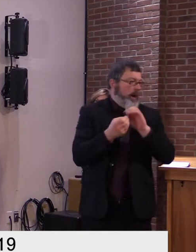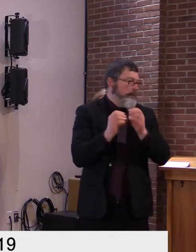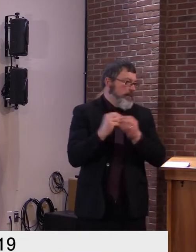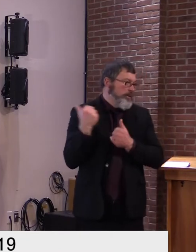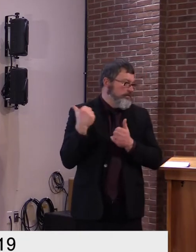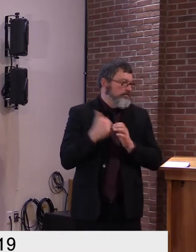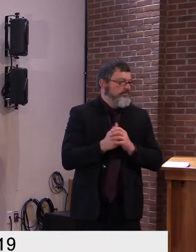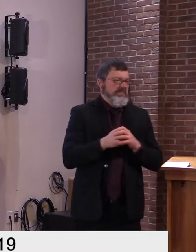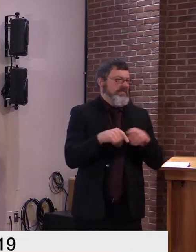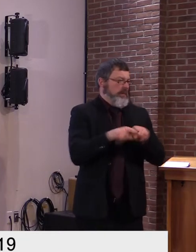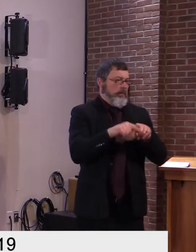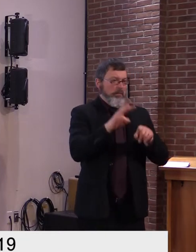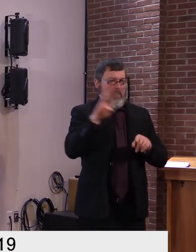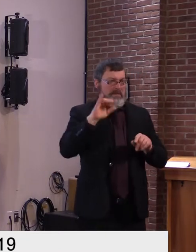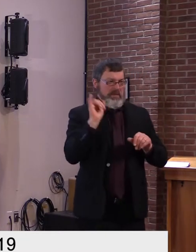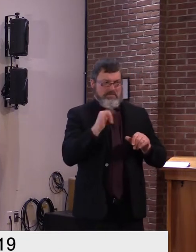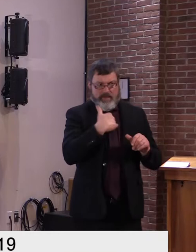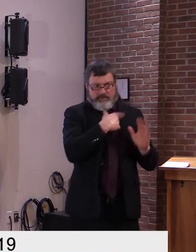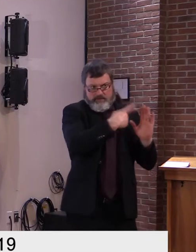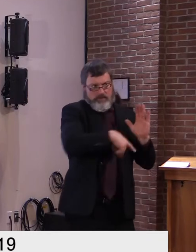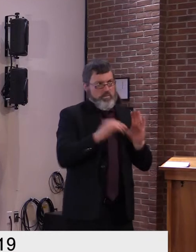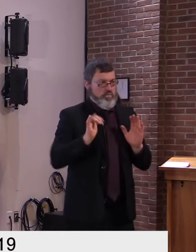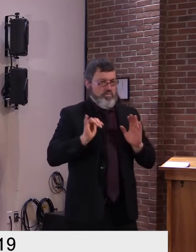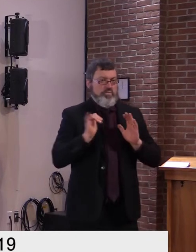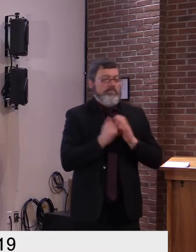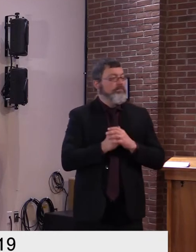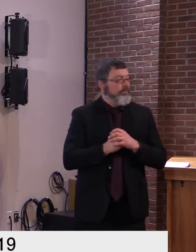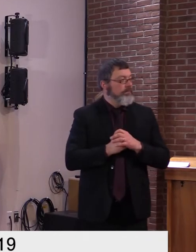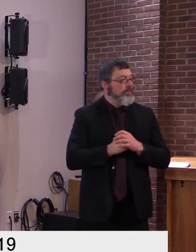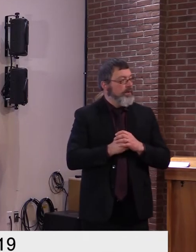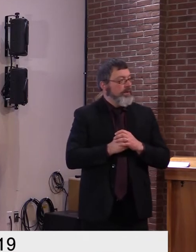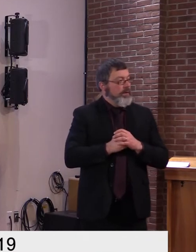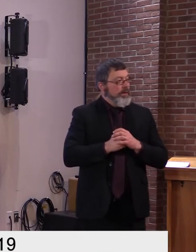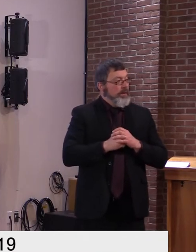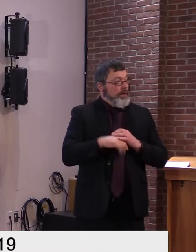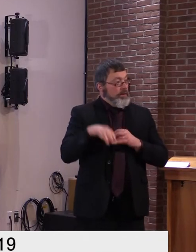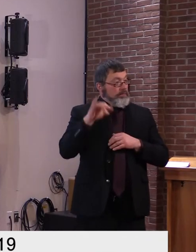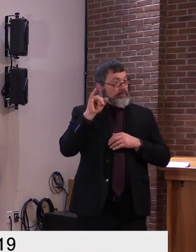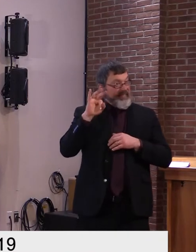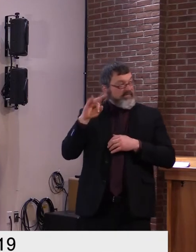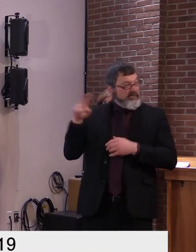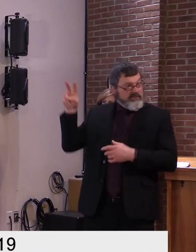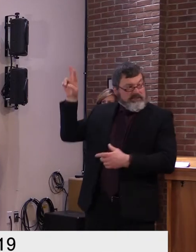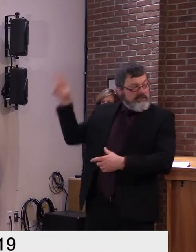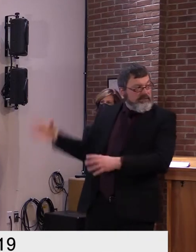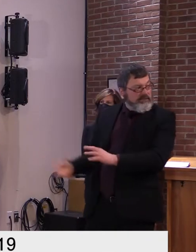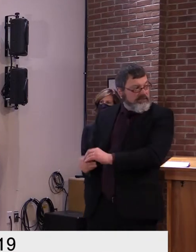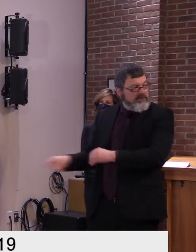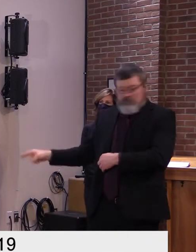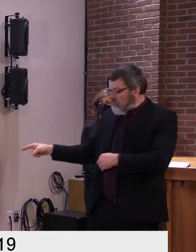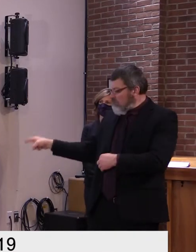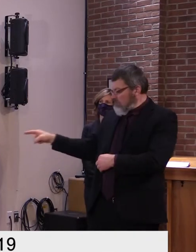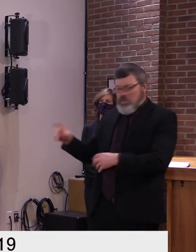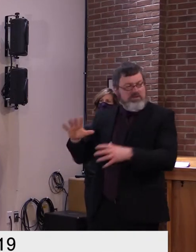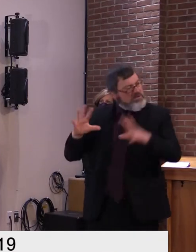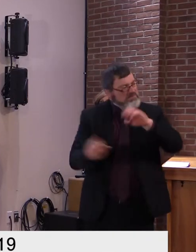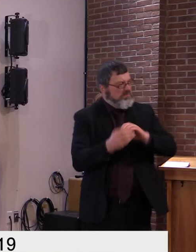their outbreaks. When you add those numbers up, they're in the high 300s.